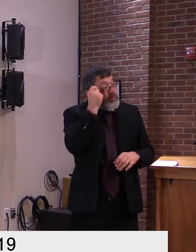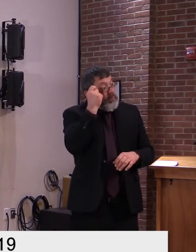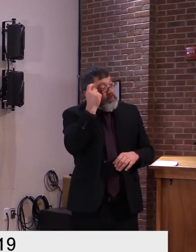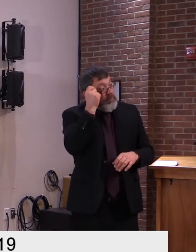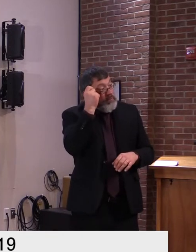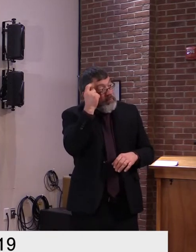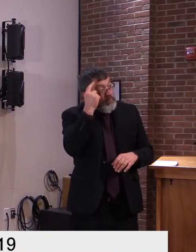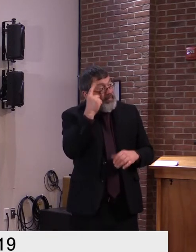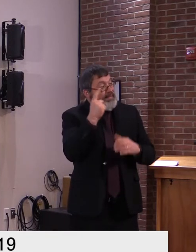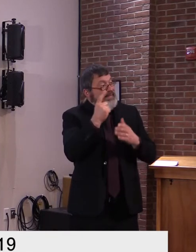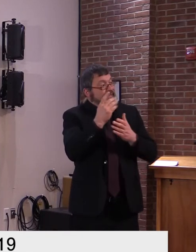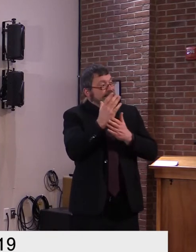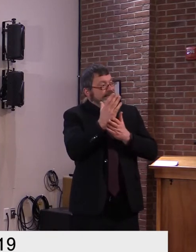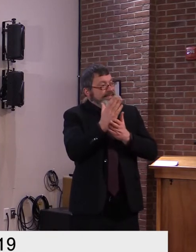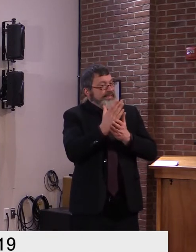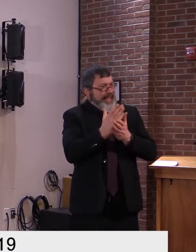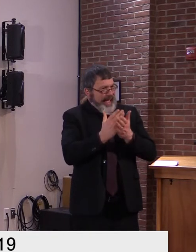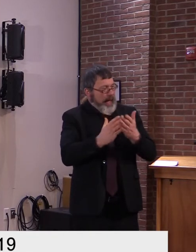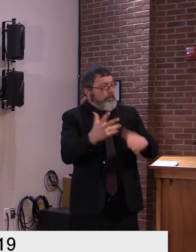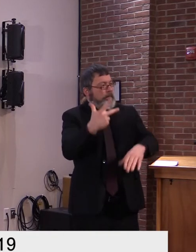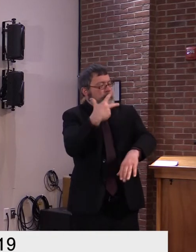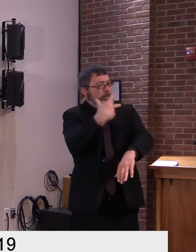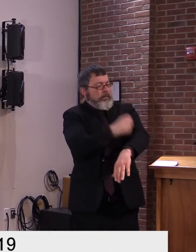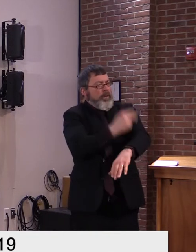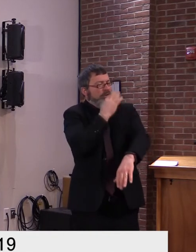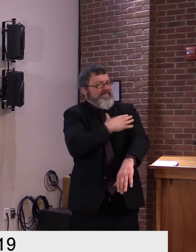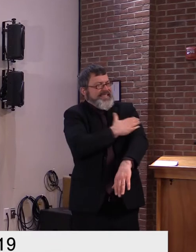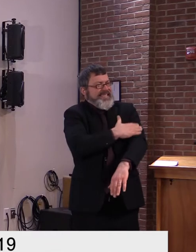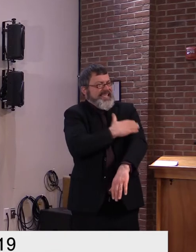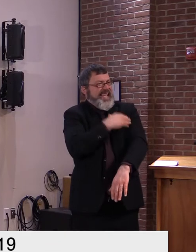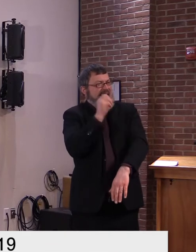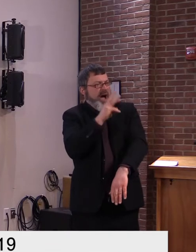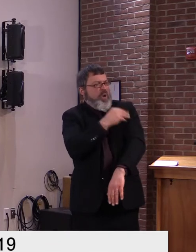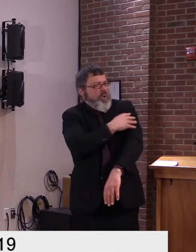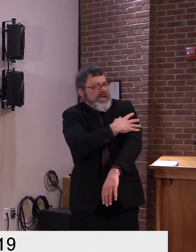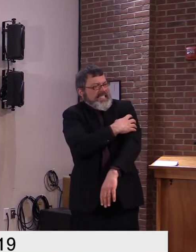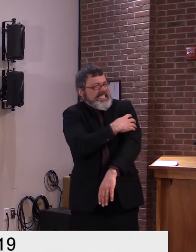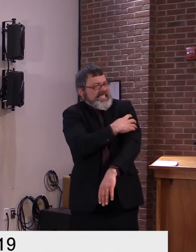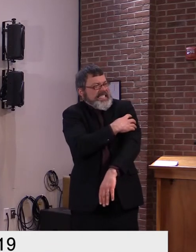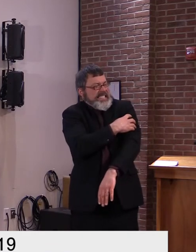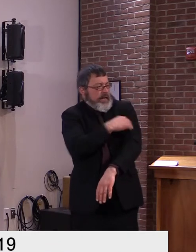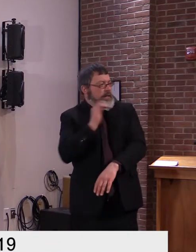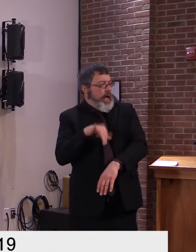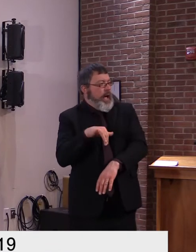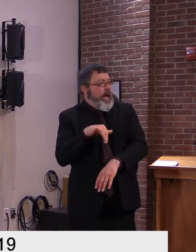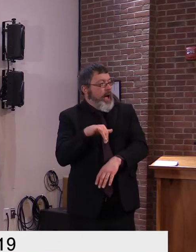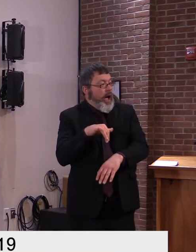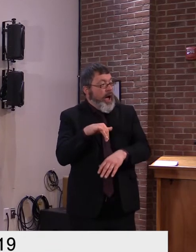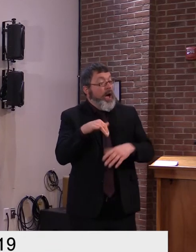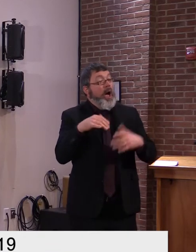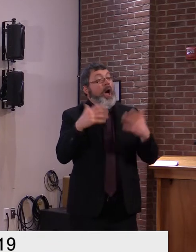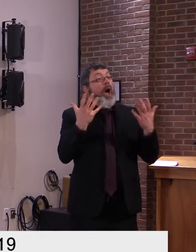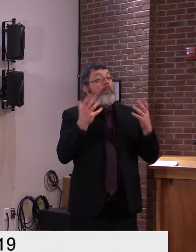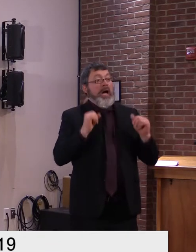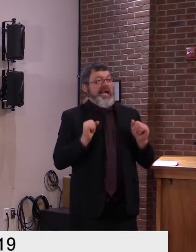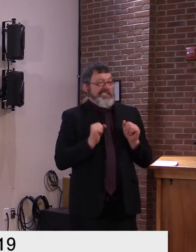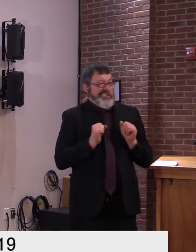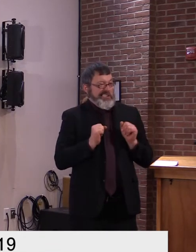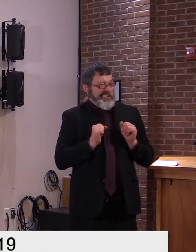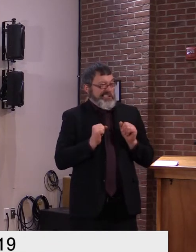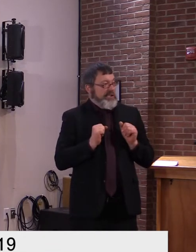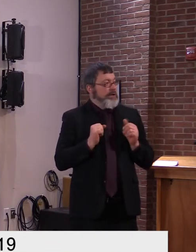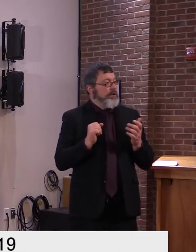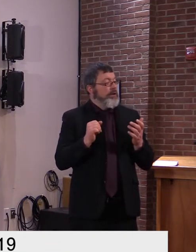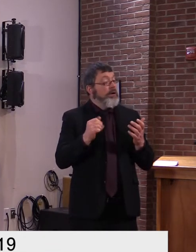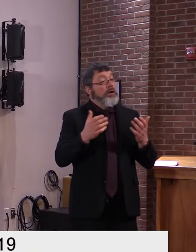site, fatigue, headache, chills, muscle or joint pain. Differences between the Pfizer